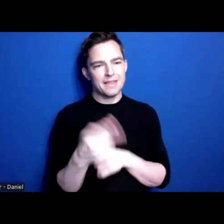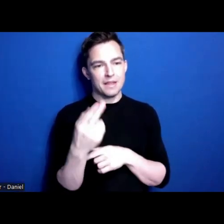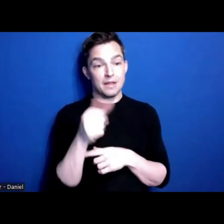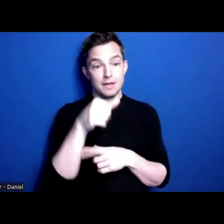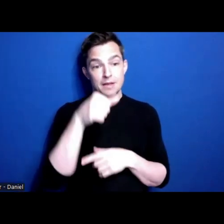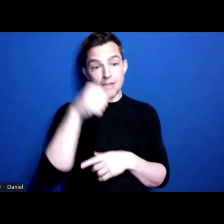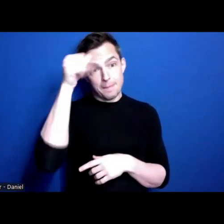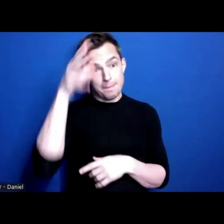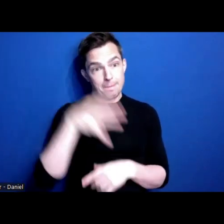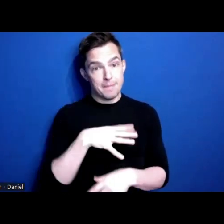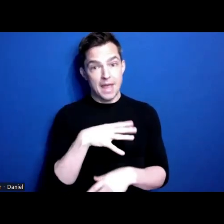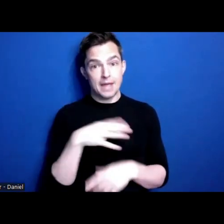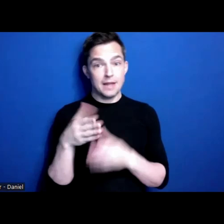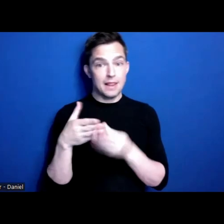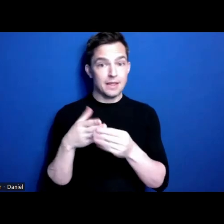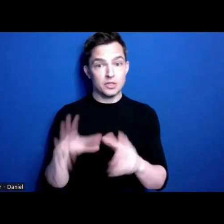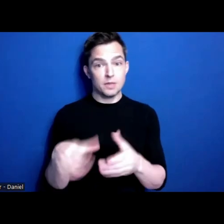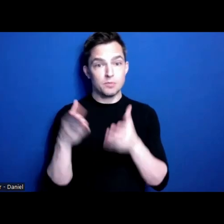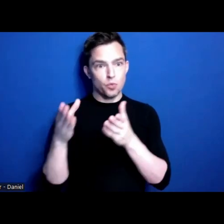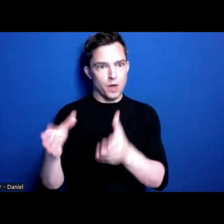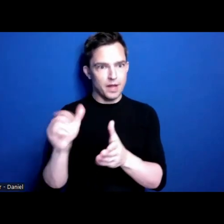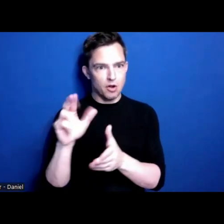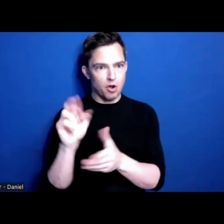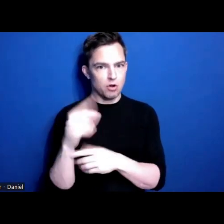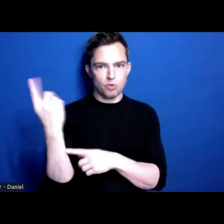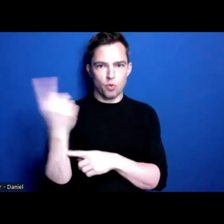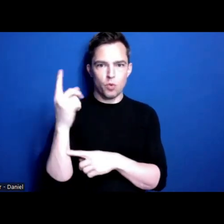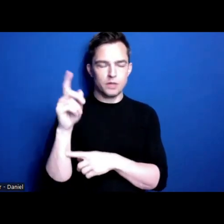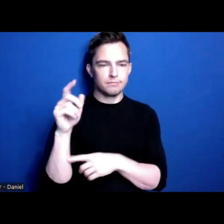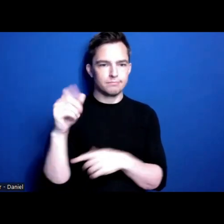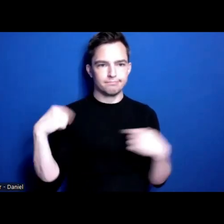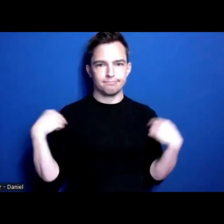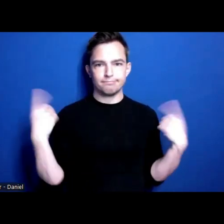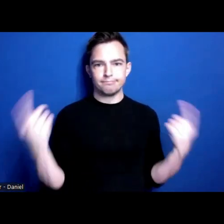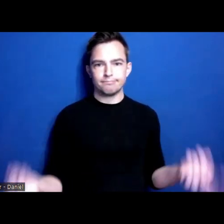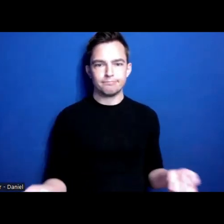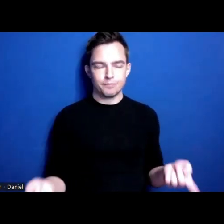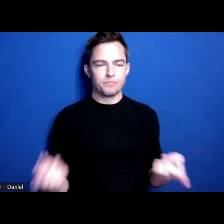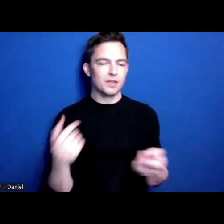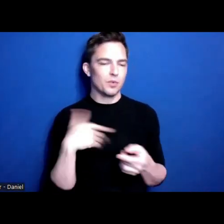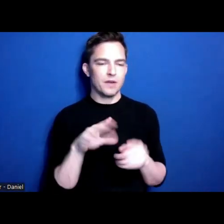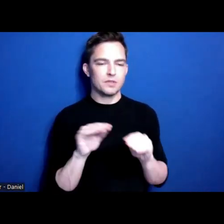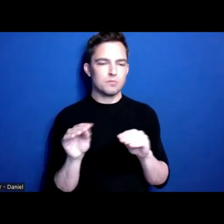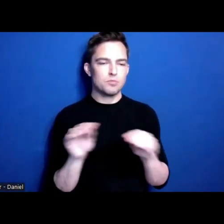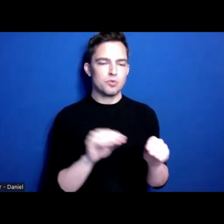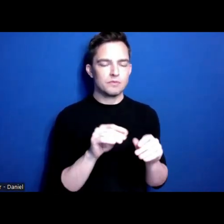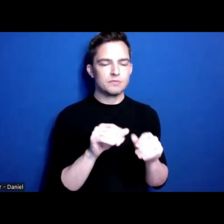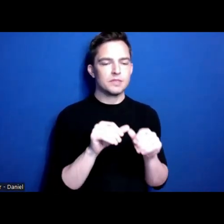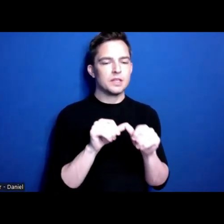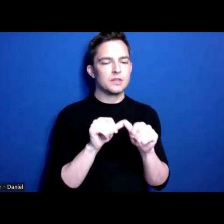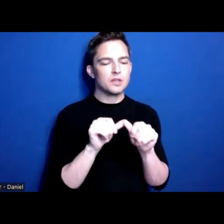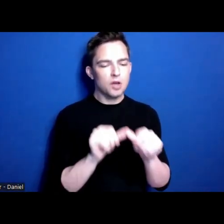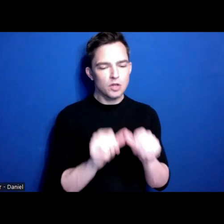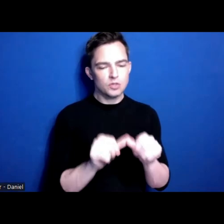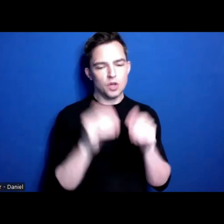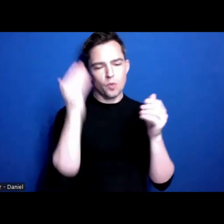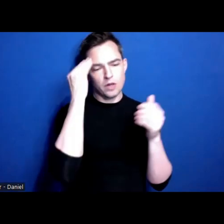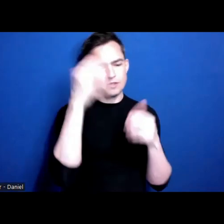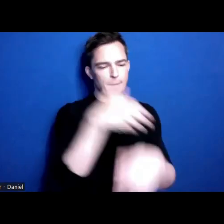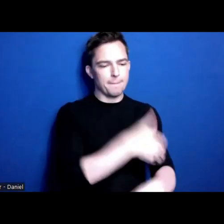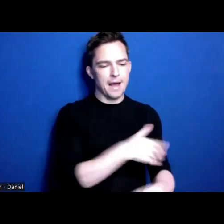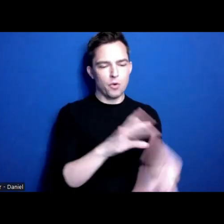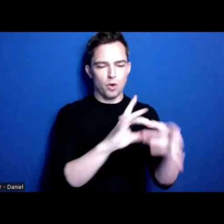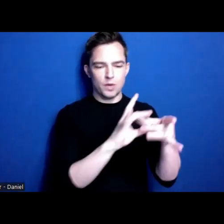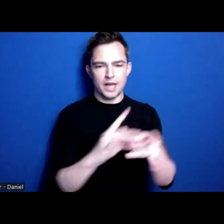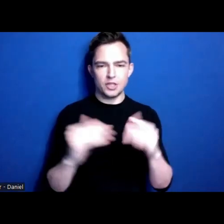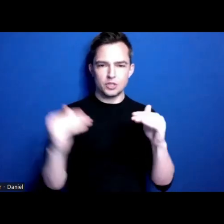way things were and always had been. We have to move with a constant awareness of power relations and